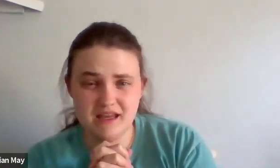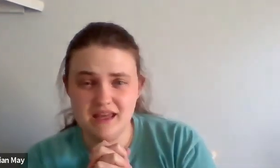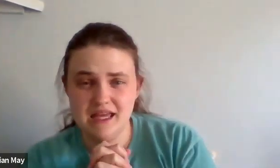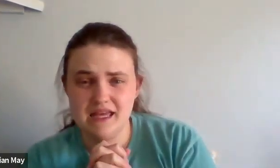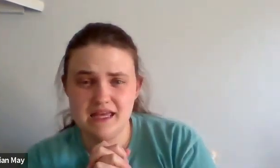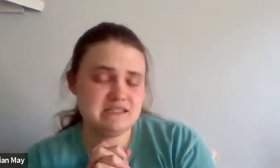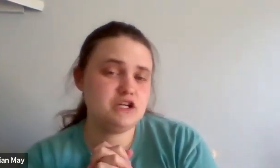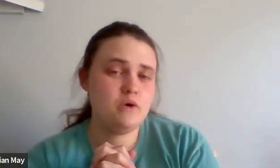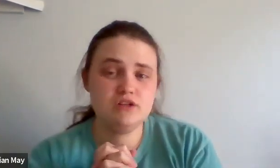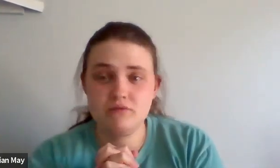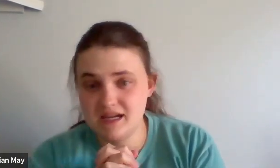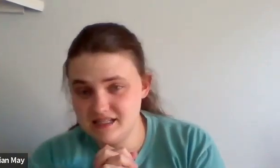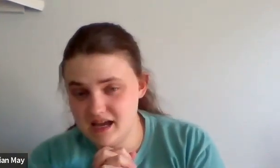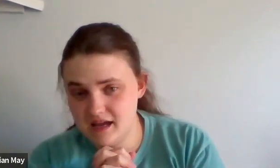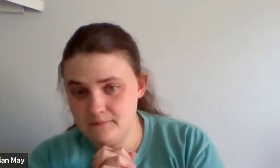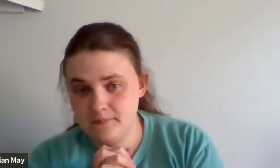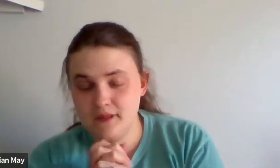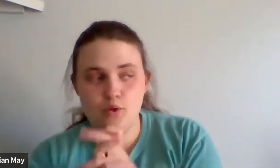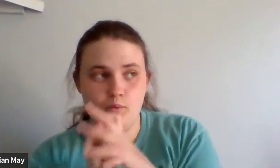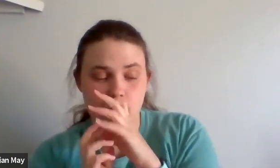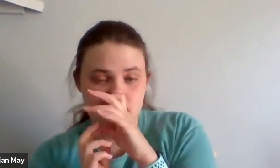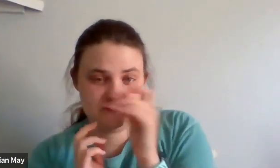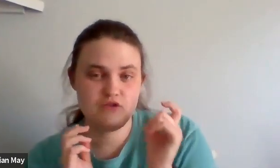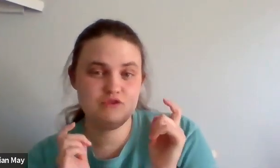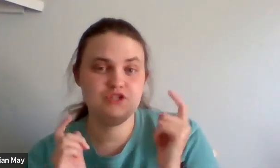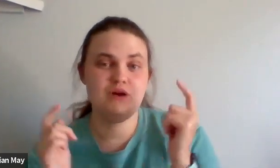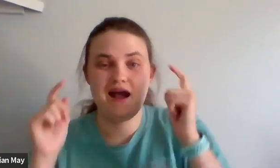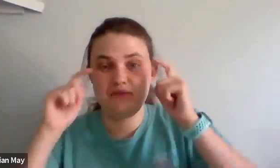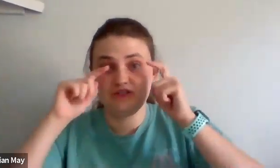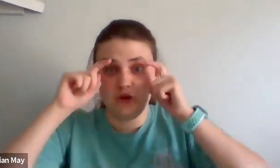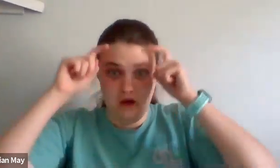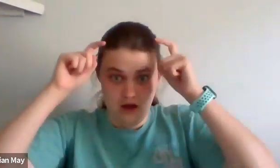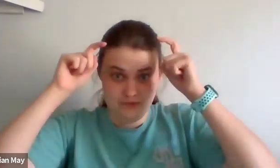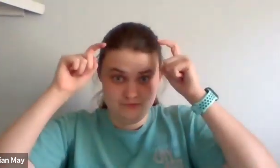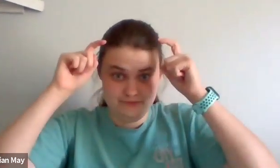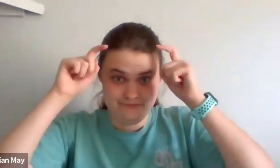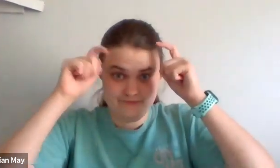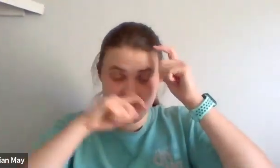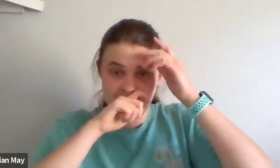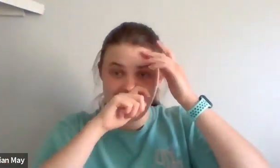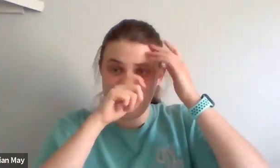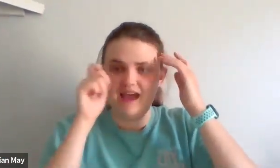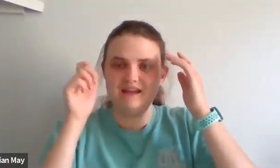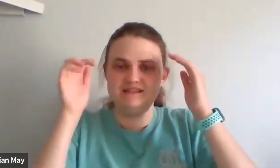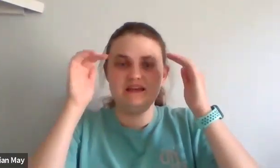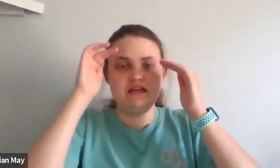like, is it going to rain today? When you do those, your eyebrows go up. And that's, again,